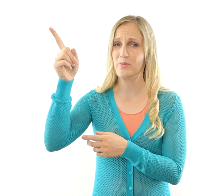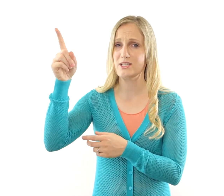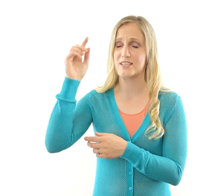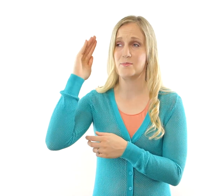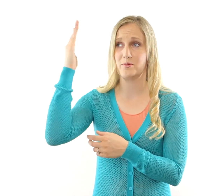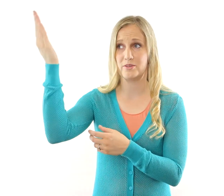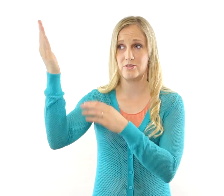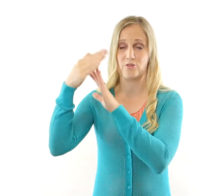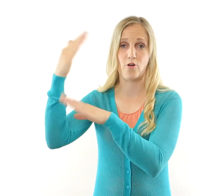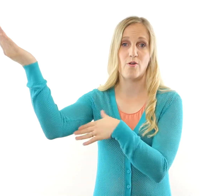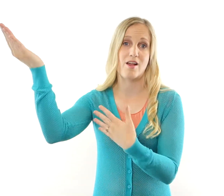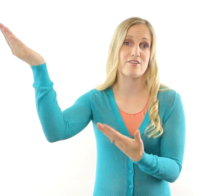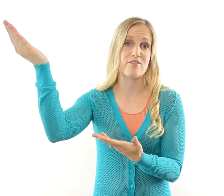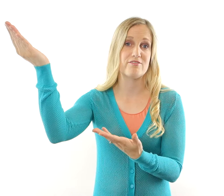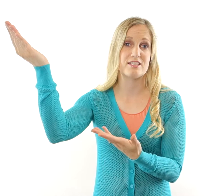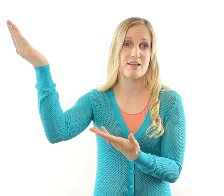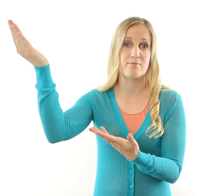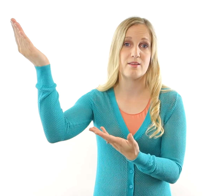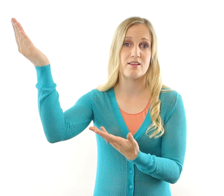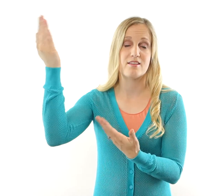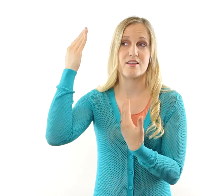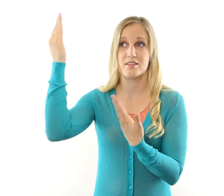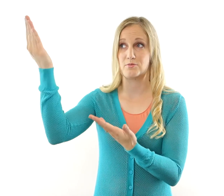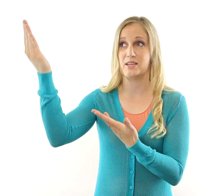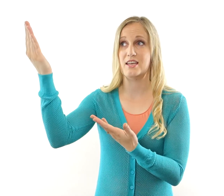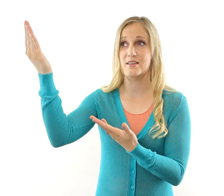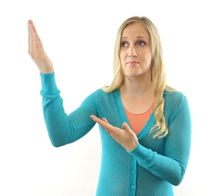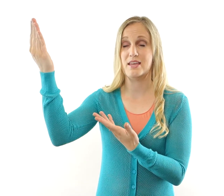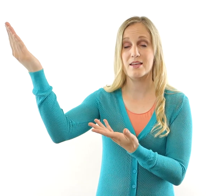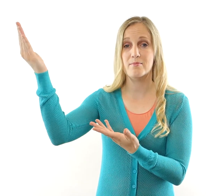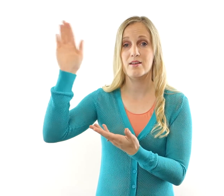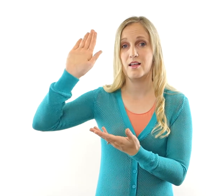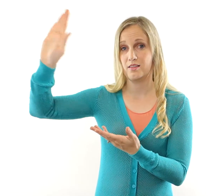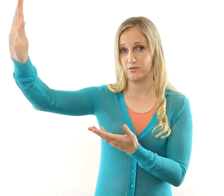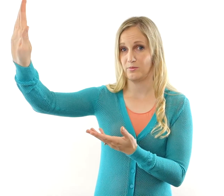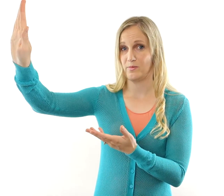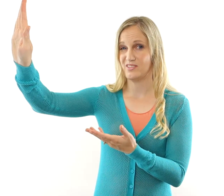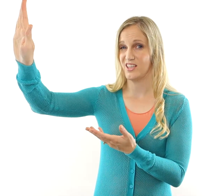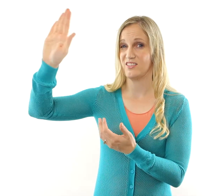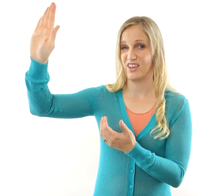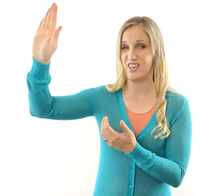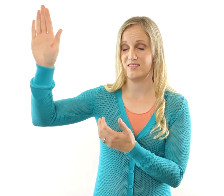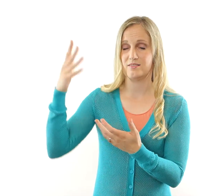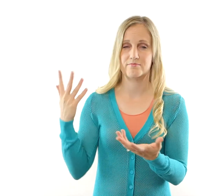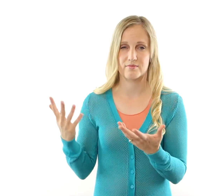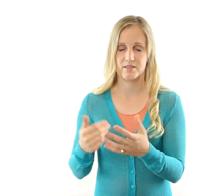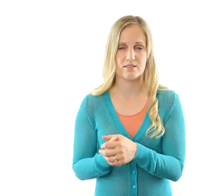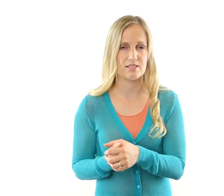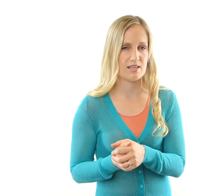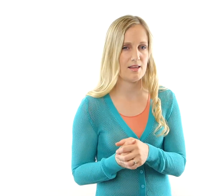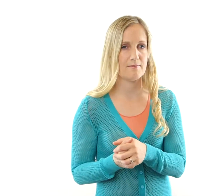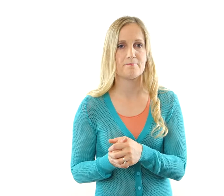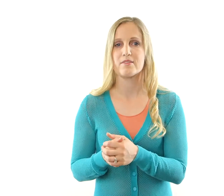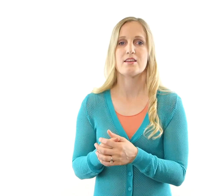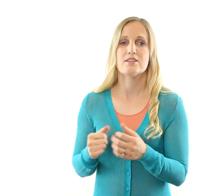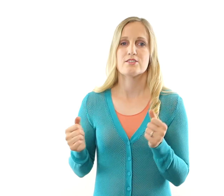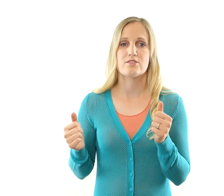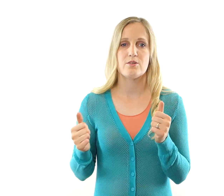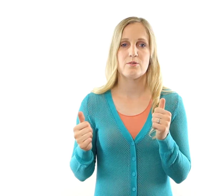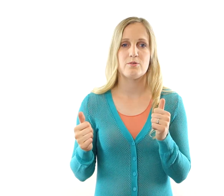point to them, but we'd use our whole hand to reference them. Like this would be him, this would be possessive, his, those things like that.